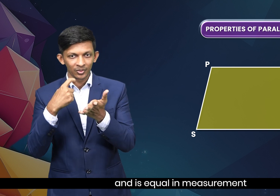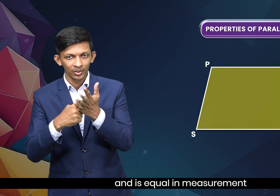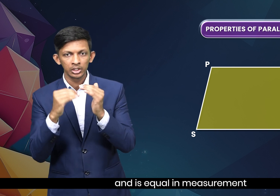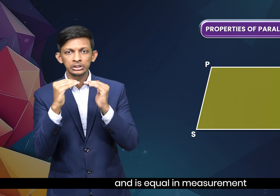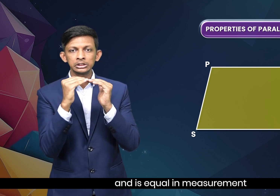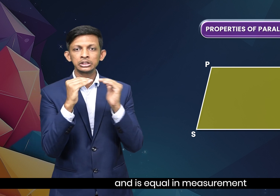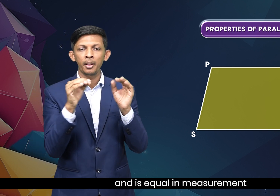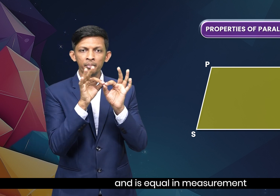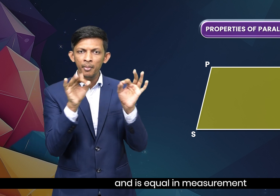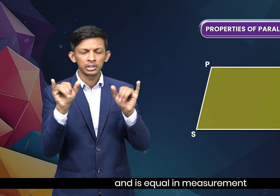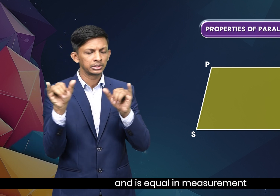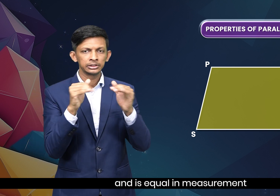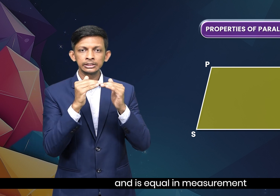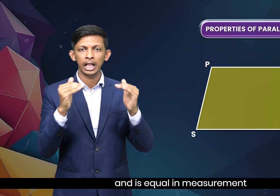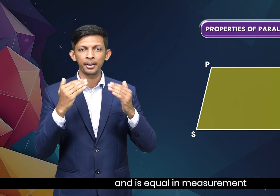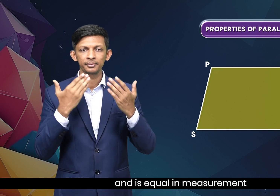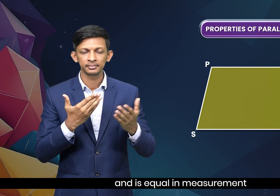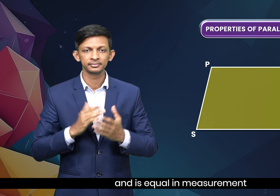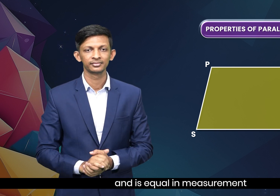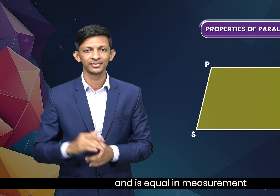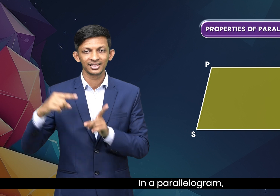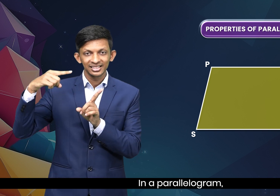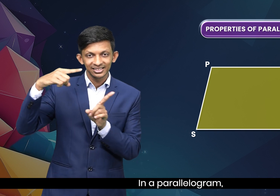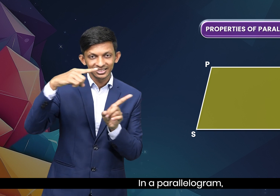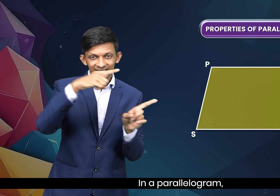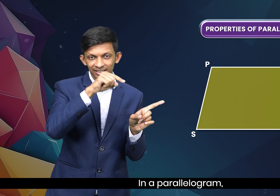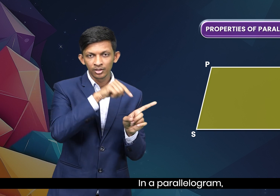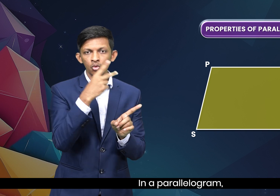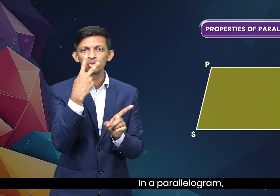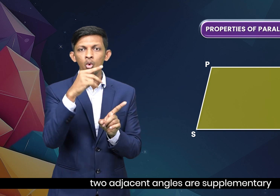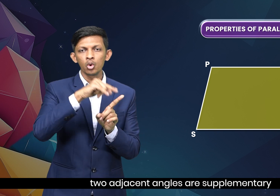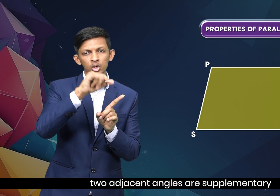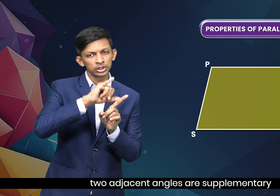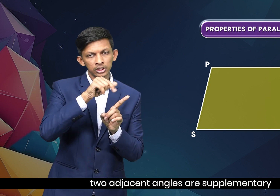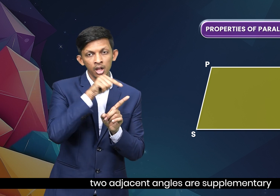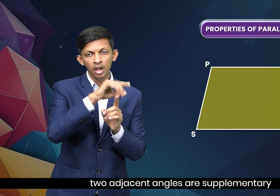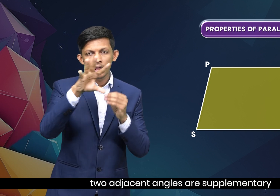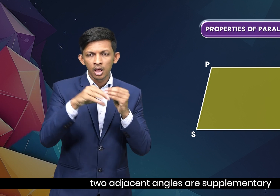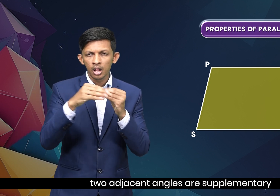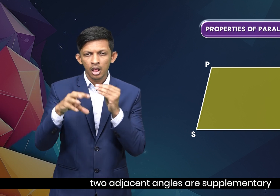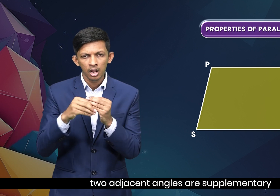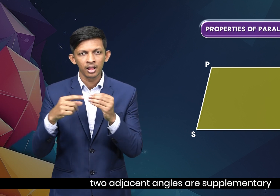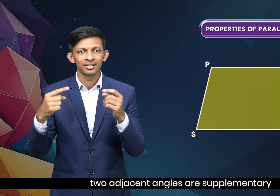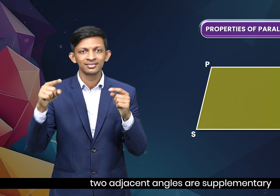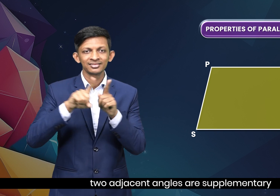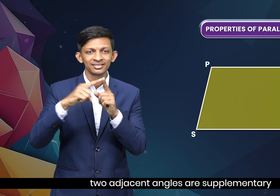and is equal in measurement. In a parallelogram, two adjacent angles are supplementary,